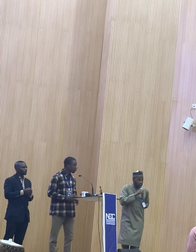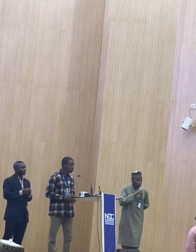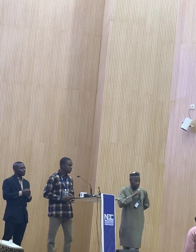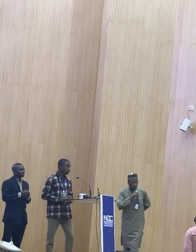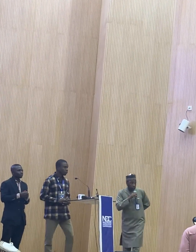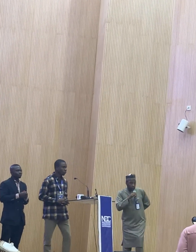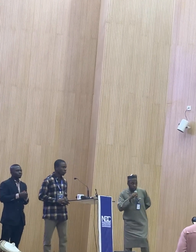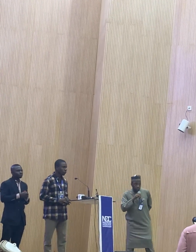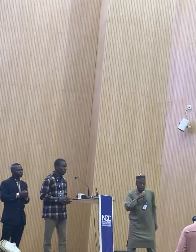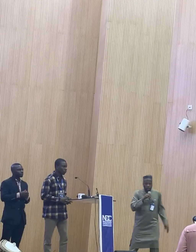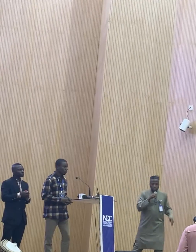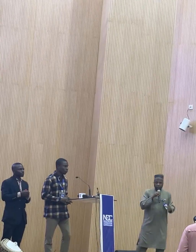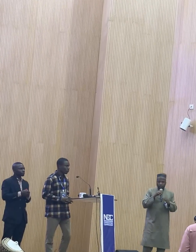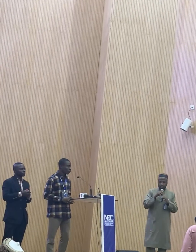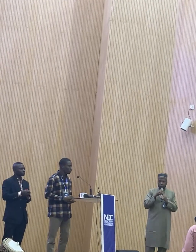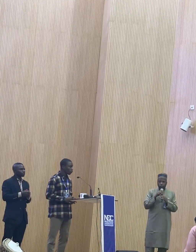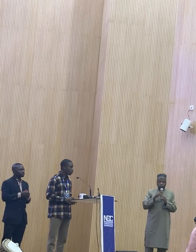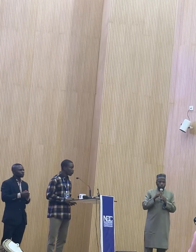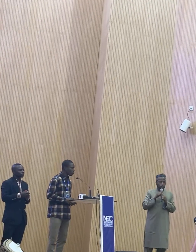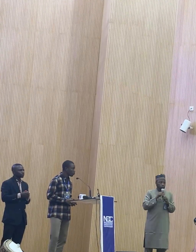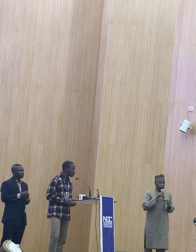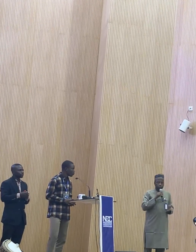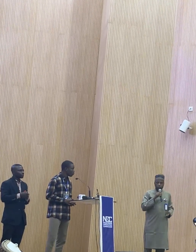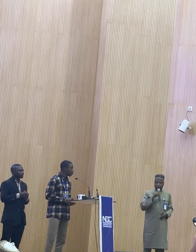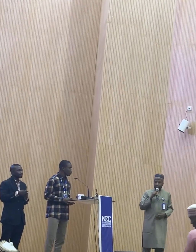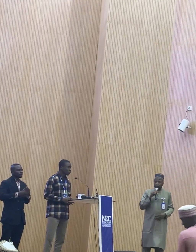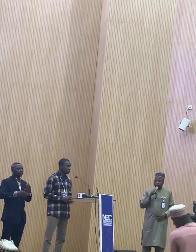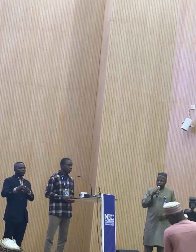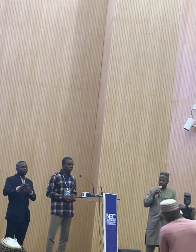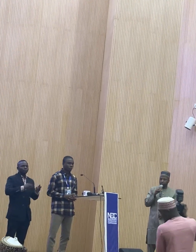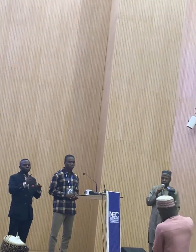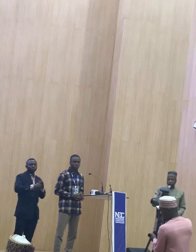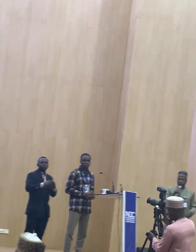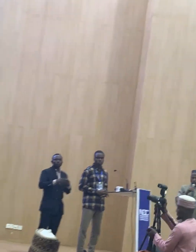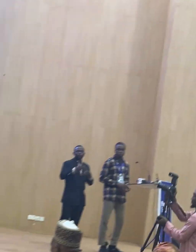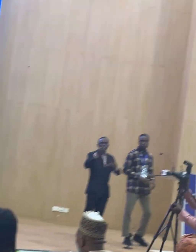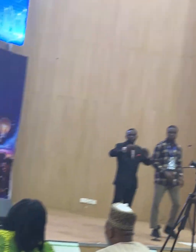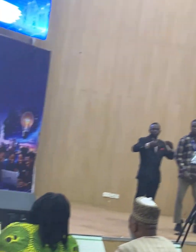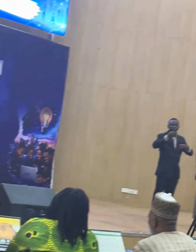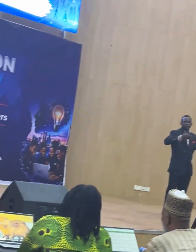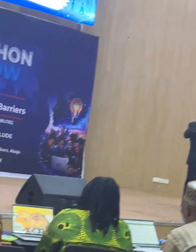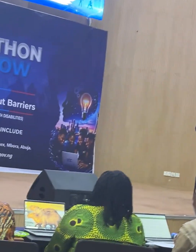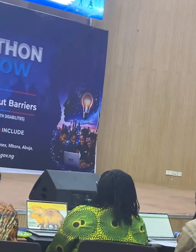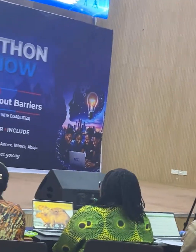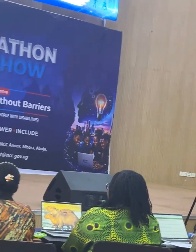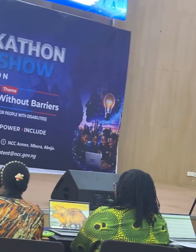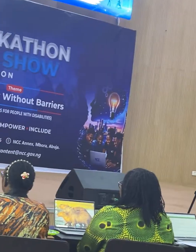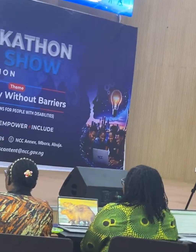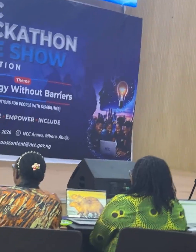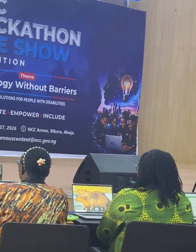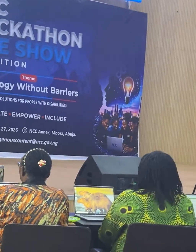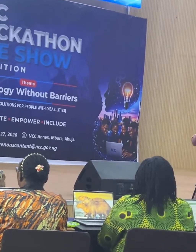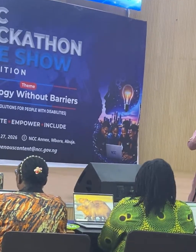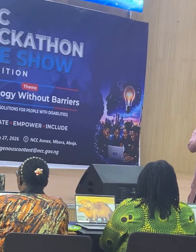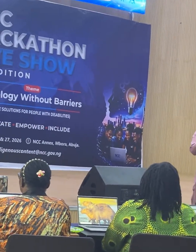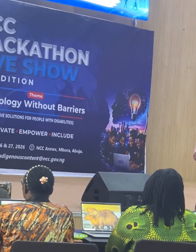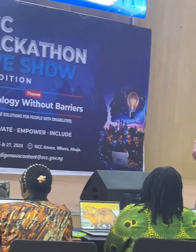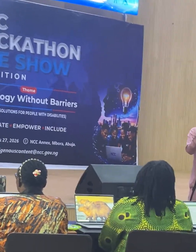Ma, does that answer your question? All right, thank you. So we move to the panel of judges. Just 2 minutes more,